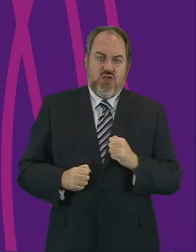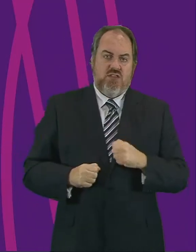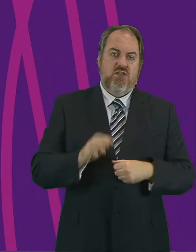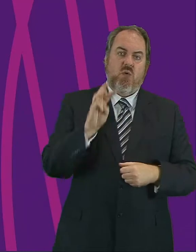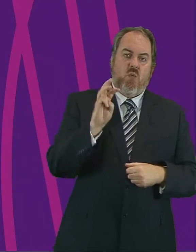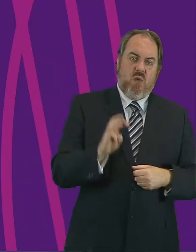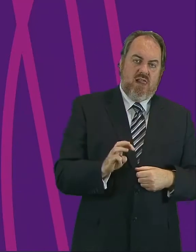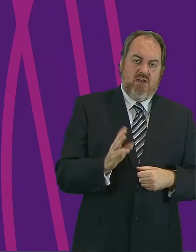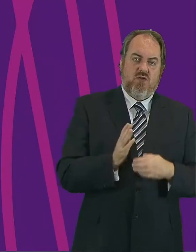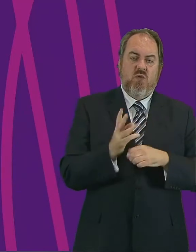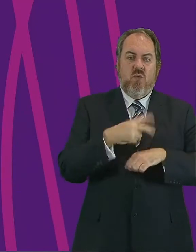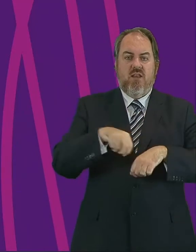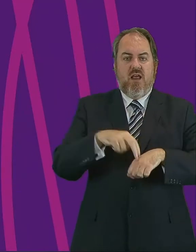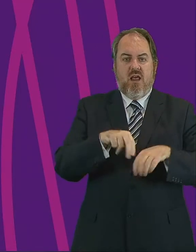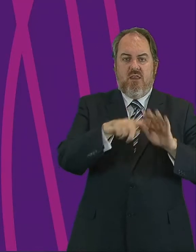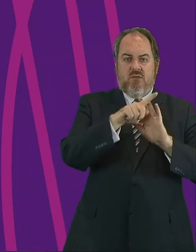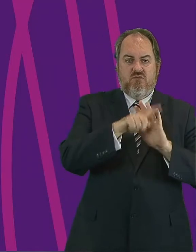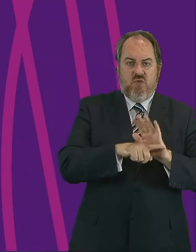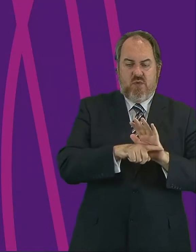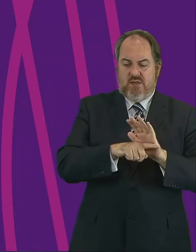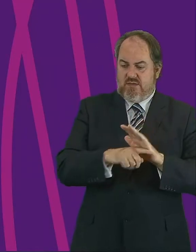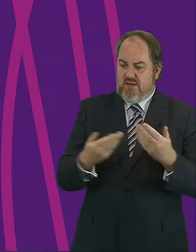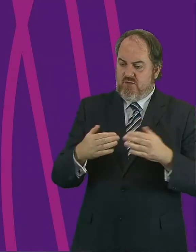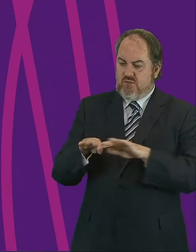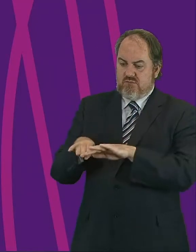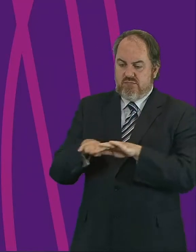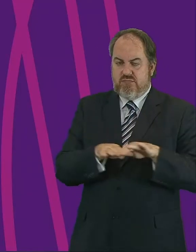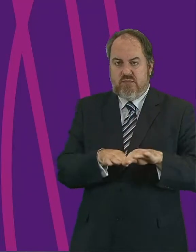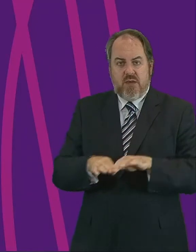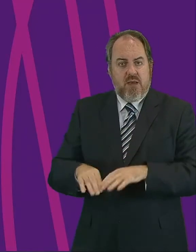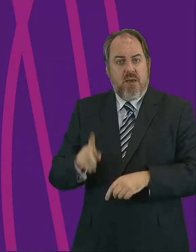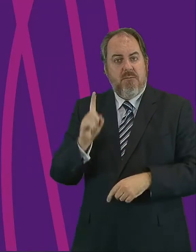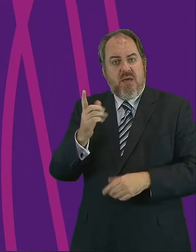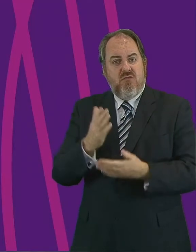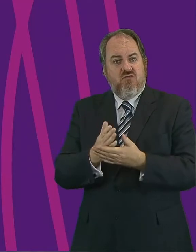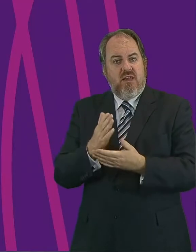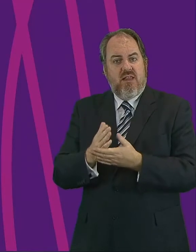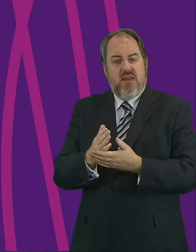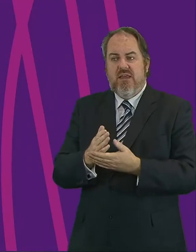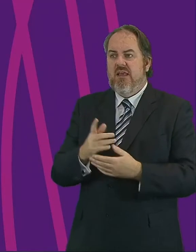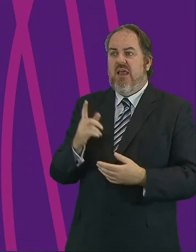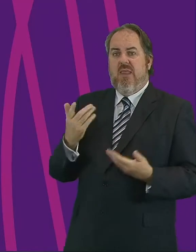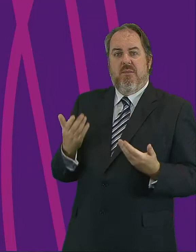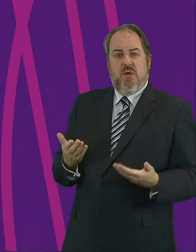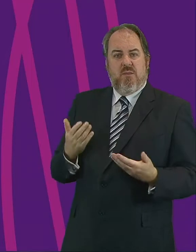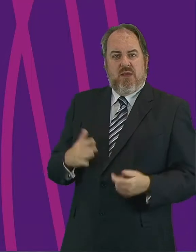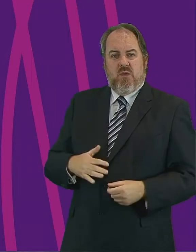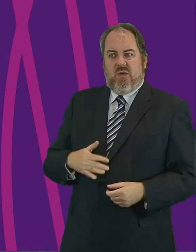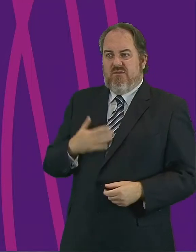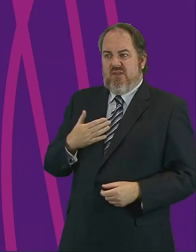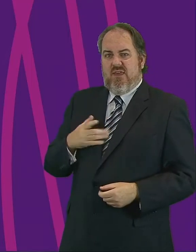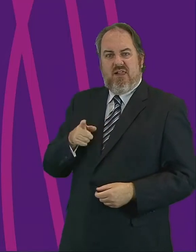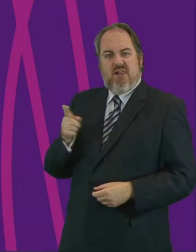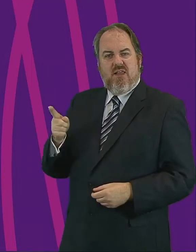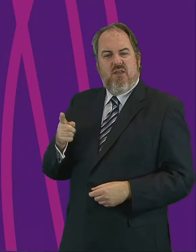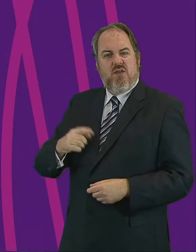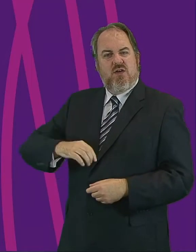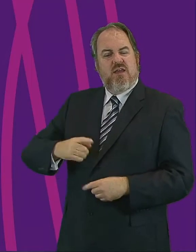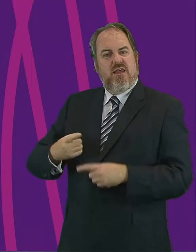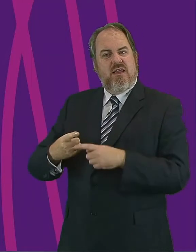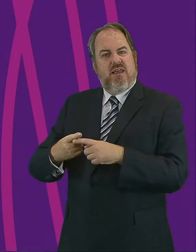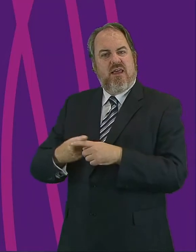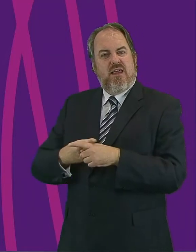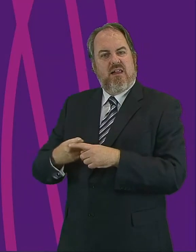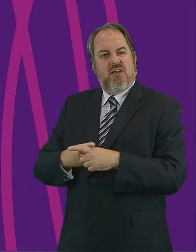Ireland. But it is very clear that if that were ever to happen in a way that disadvantaged the current Tory UK government, before you could say